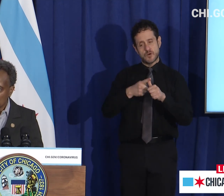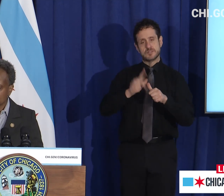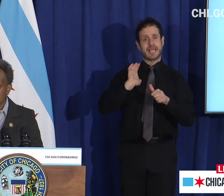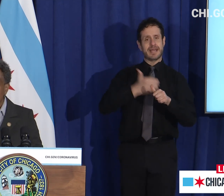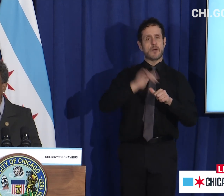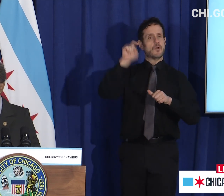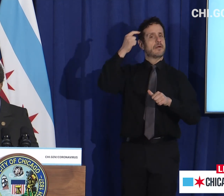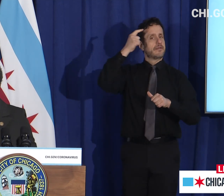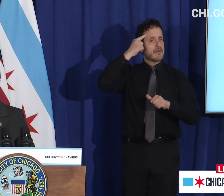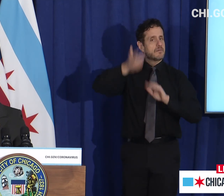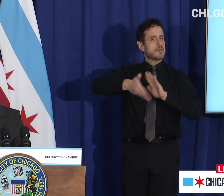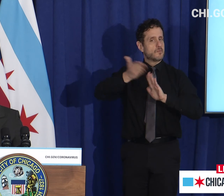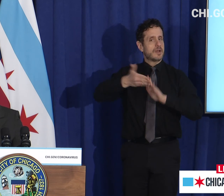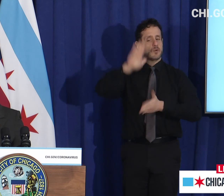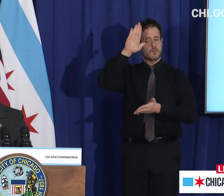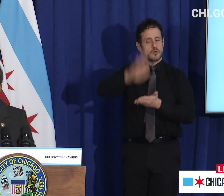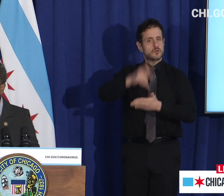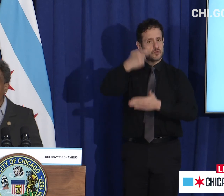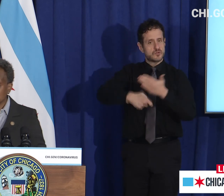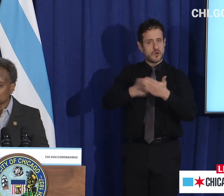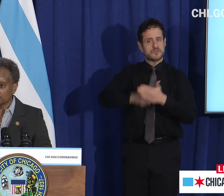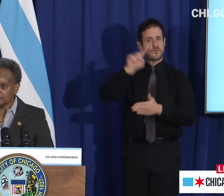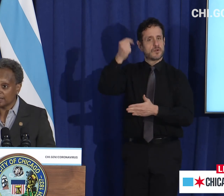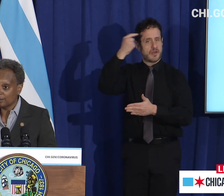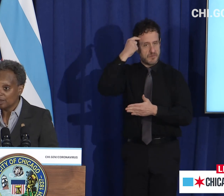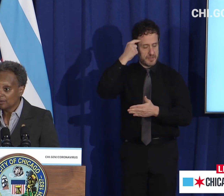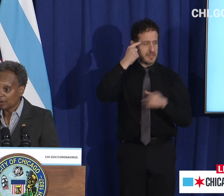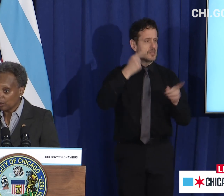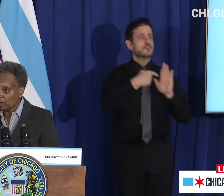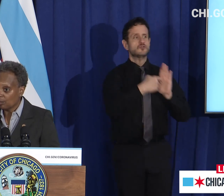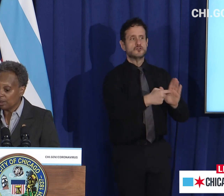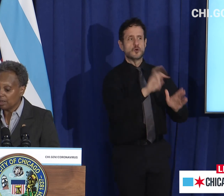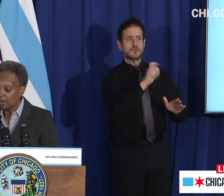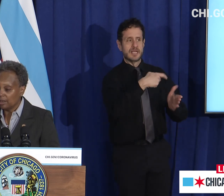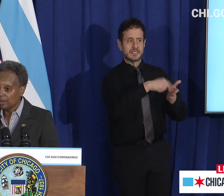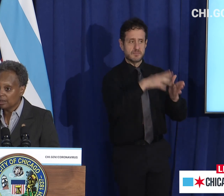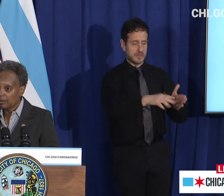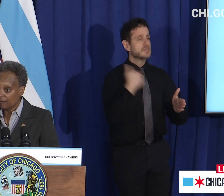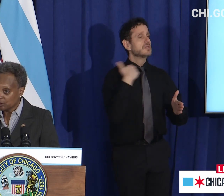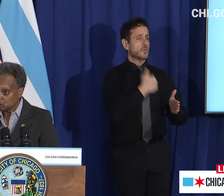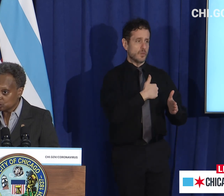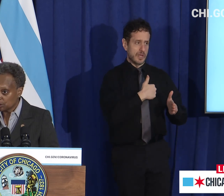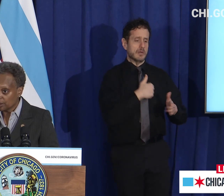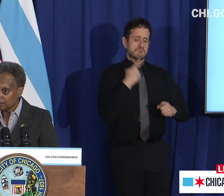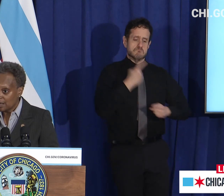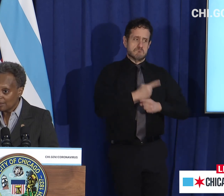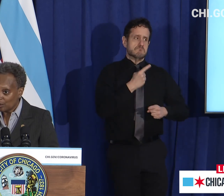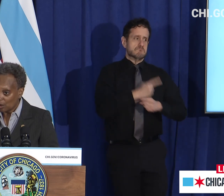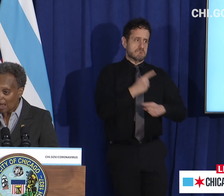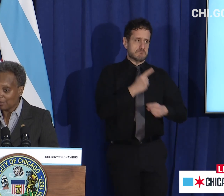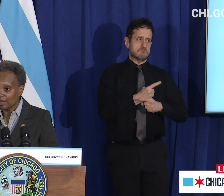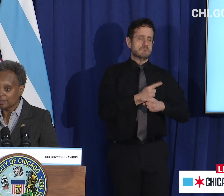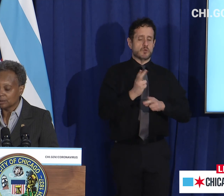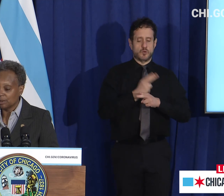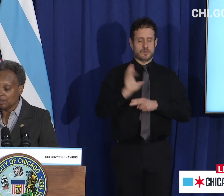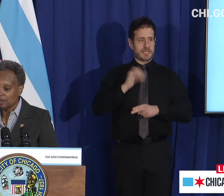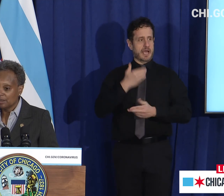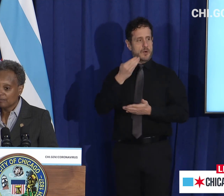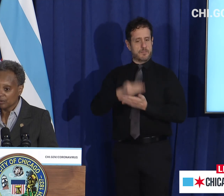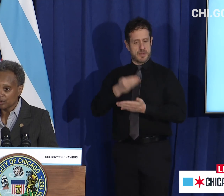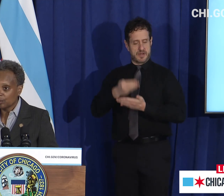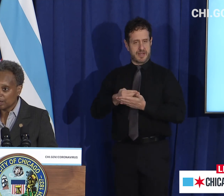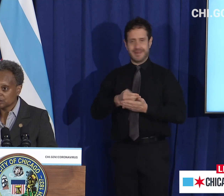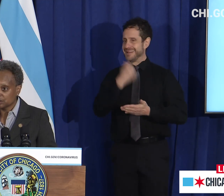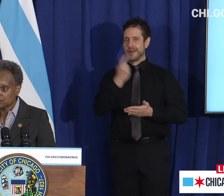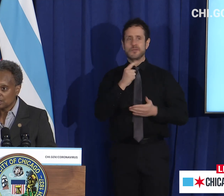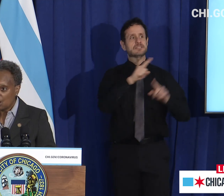the trust of the taxpayers and demonstrate to them that we are being the fiduciaries that we are obligated to be